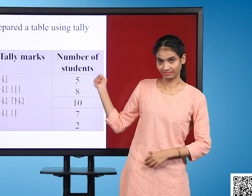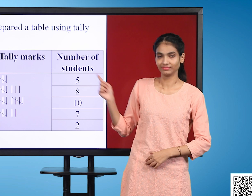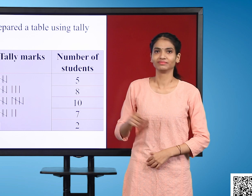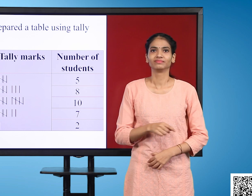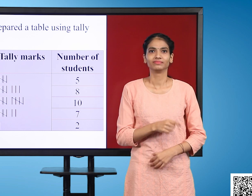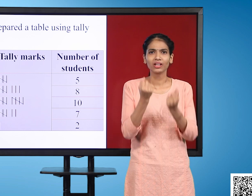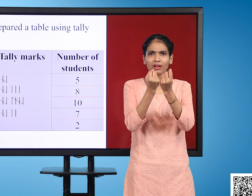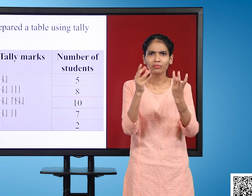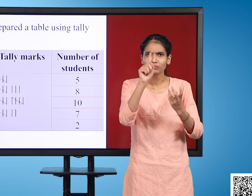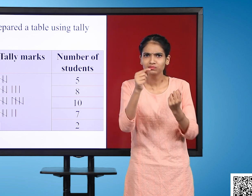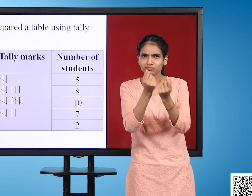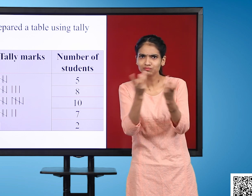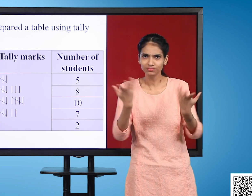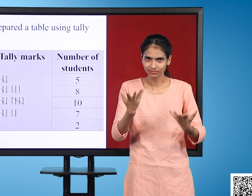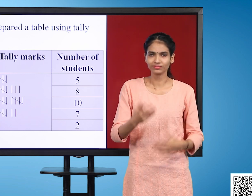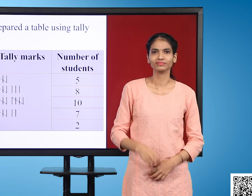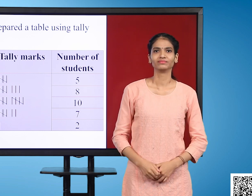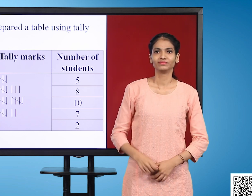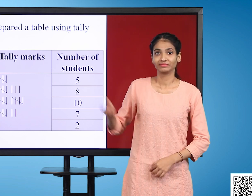3 number of students.